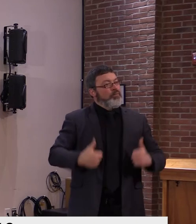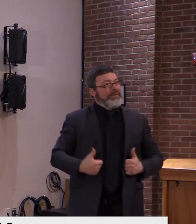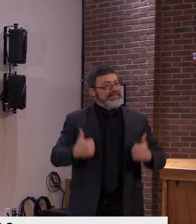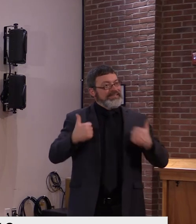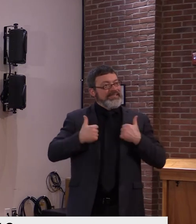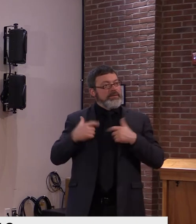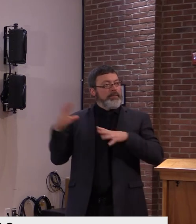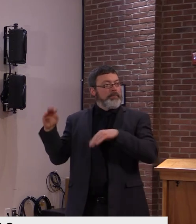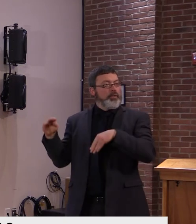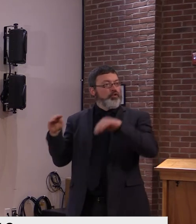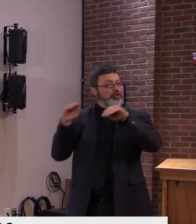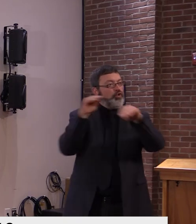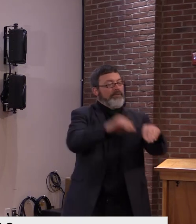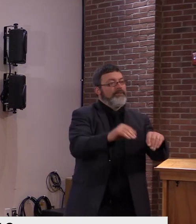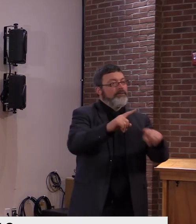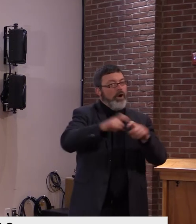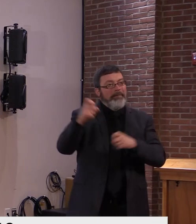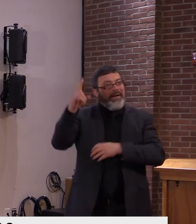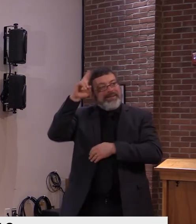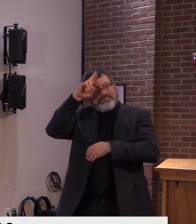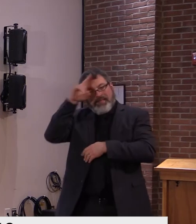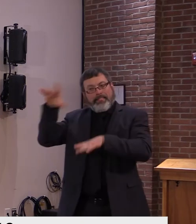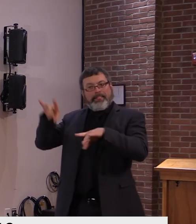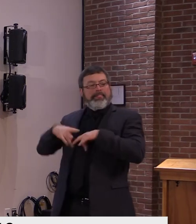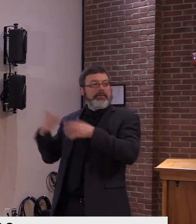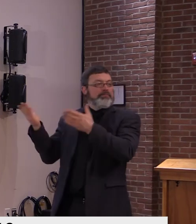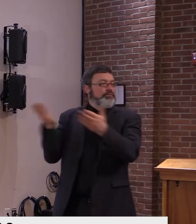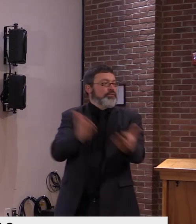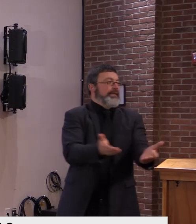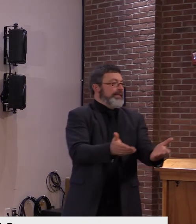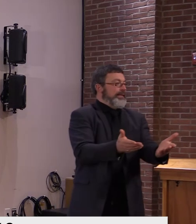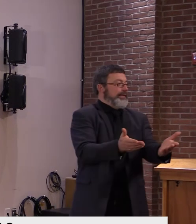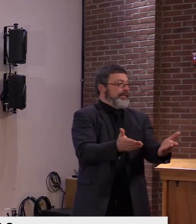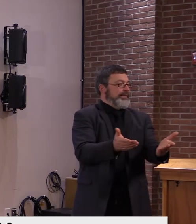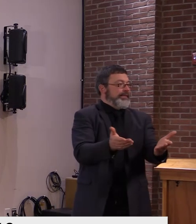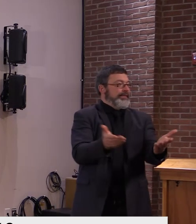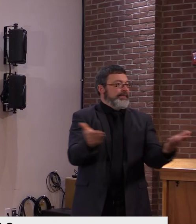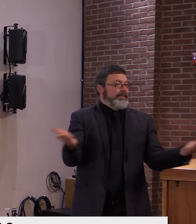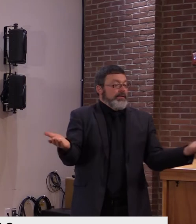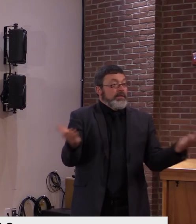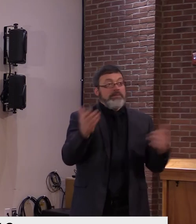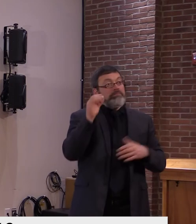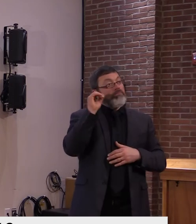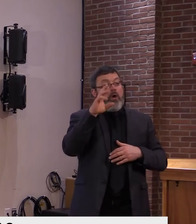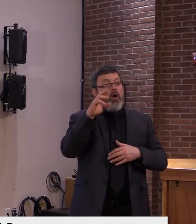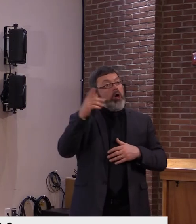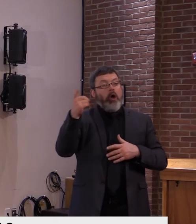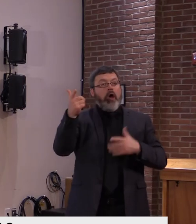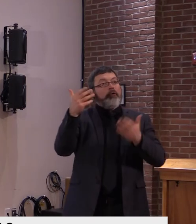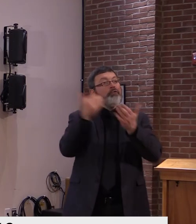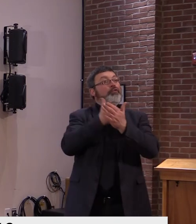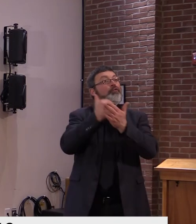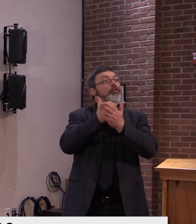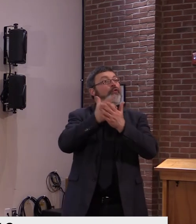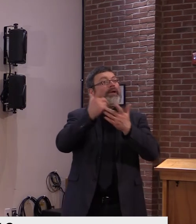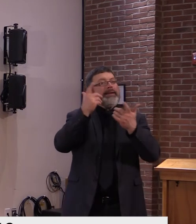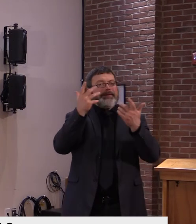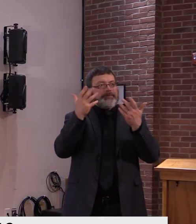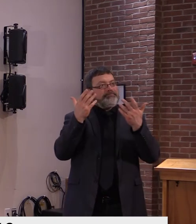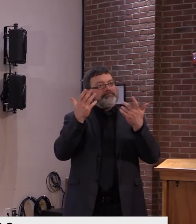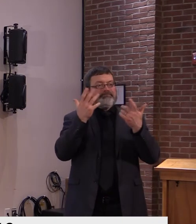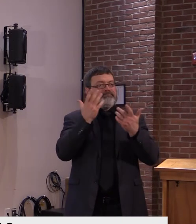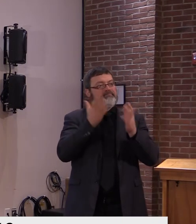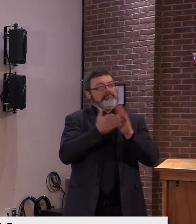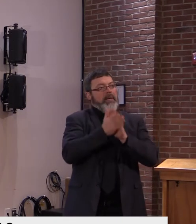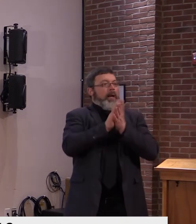symptomatic, but actually harbored the virus. So we initiated quarantine protocols so that in addition